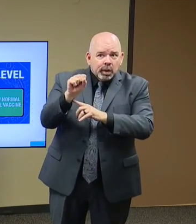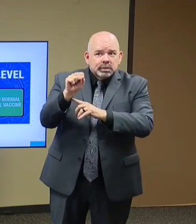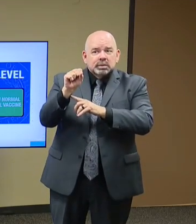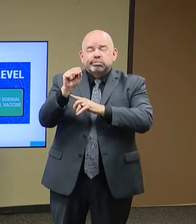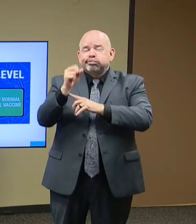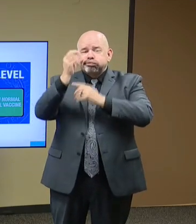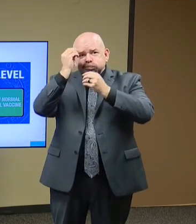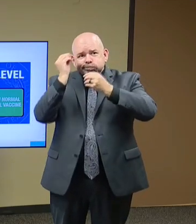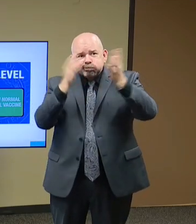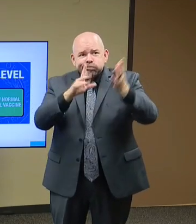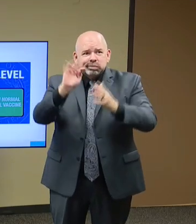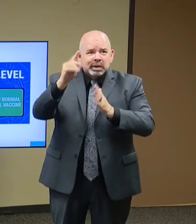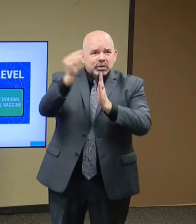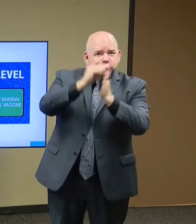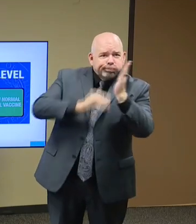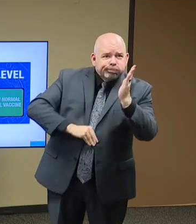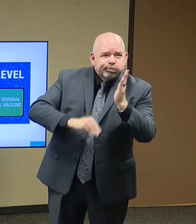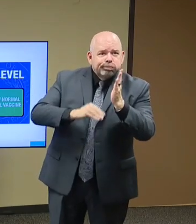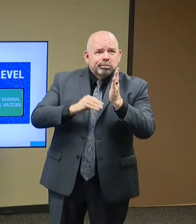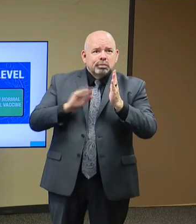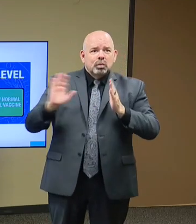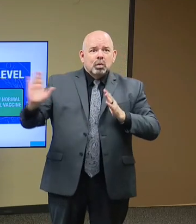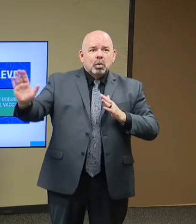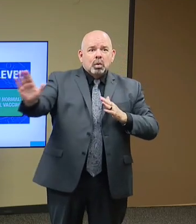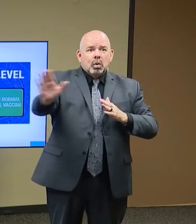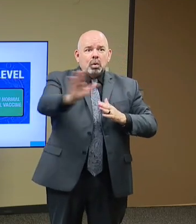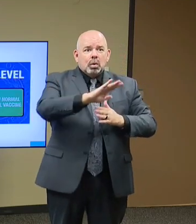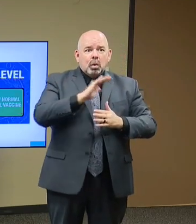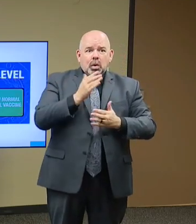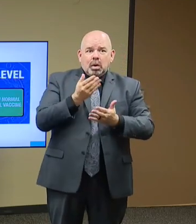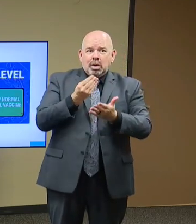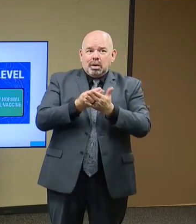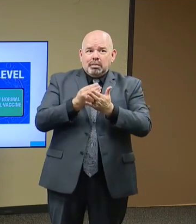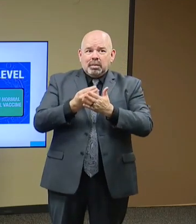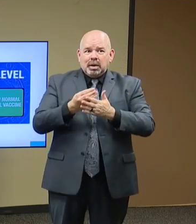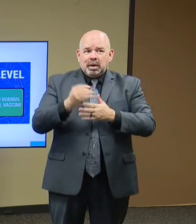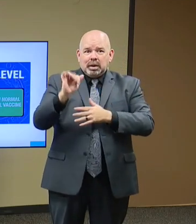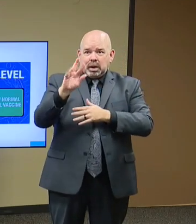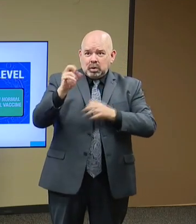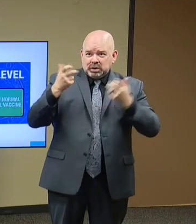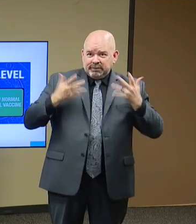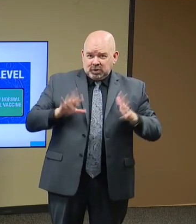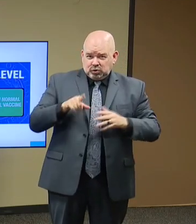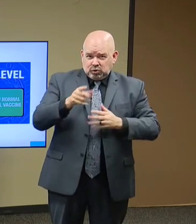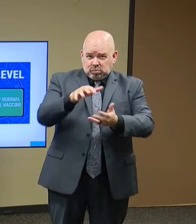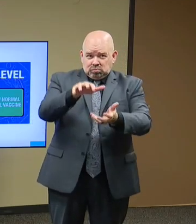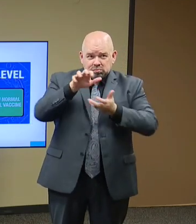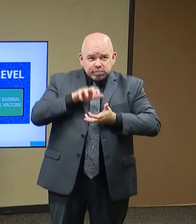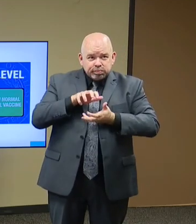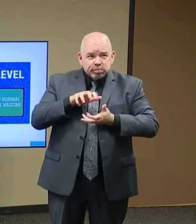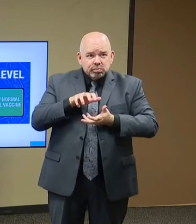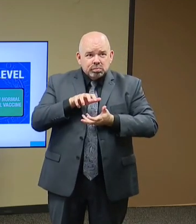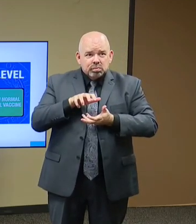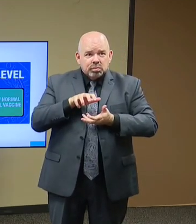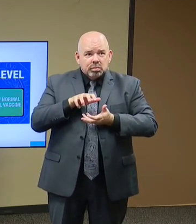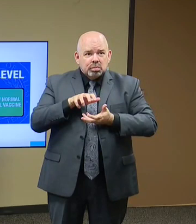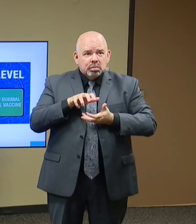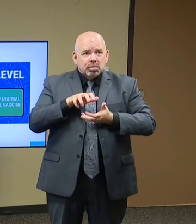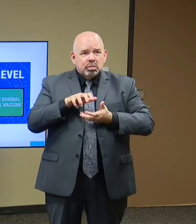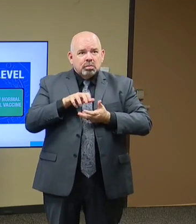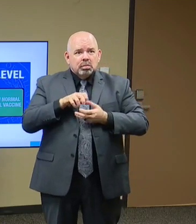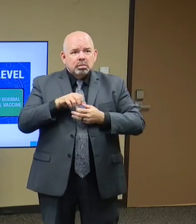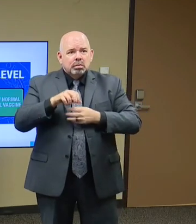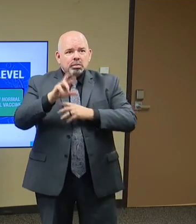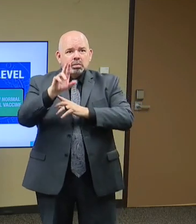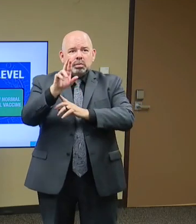stimulus check, you're covered in that as well. But renters must indicate on a required declaration form that we'll